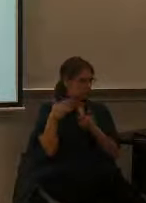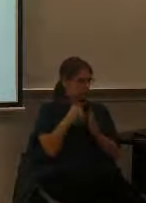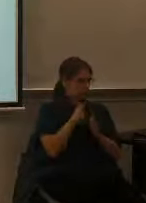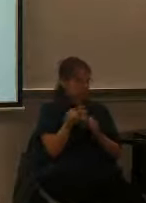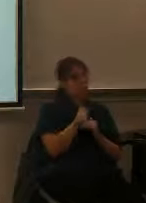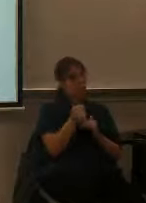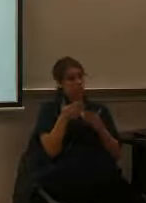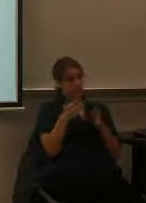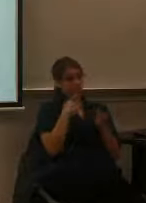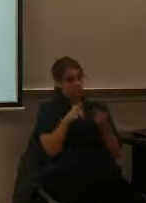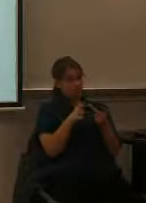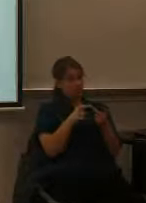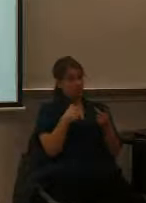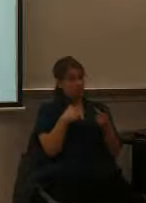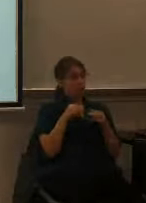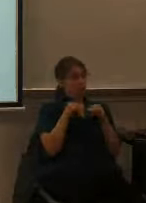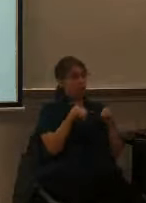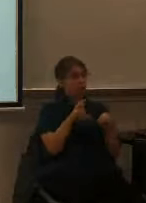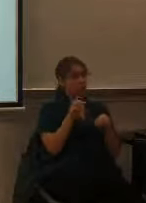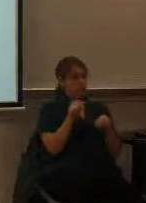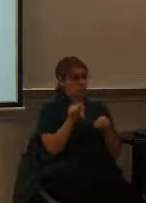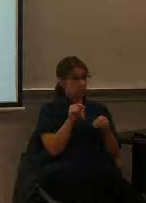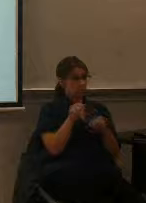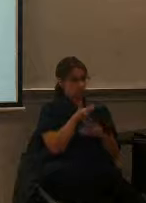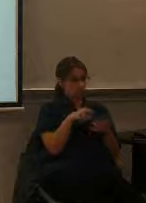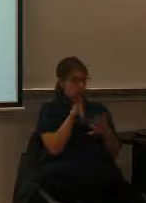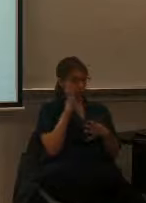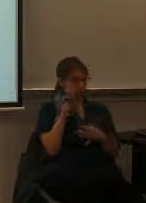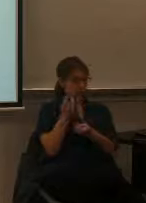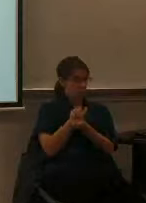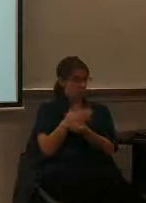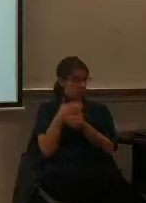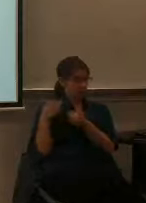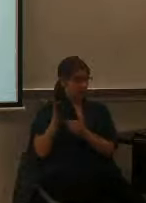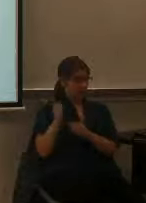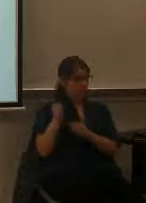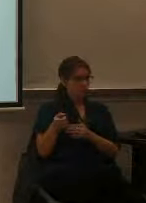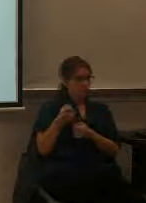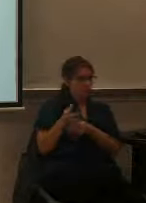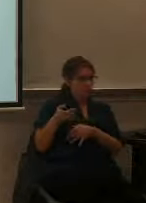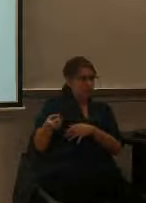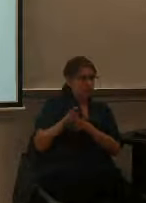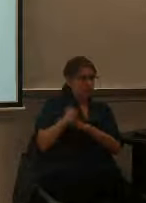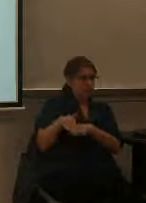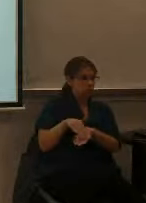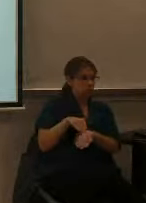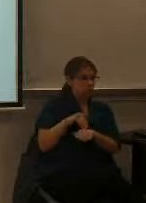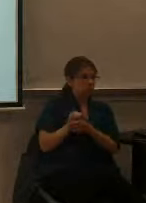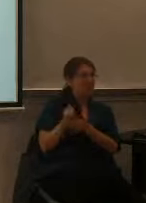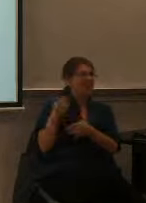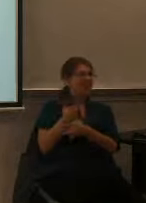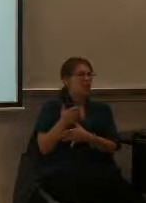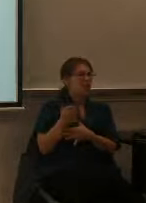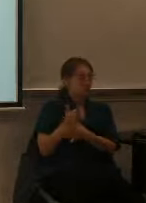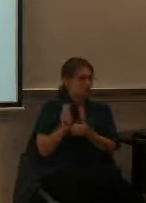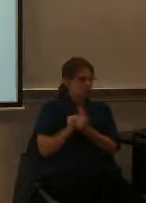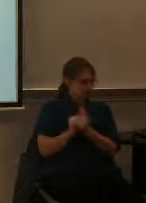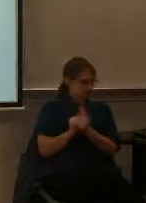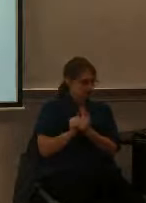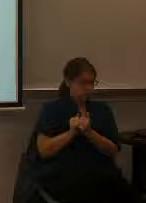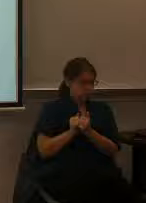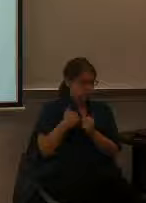be to say, okay, I'm going to put out a compound that's going to poison my neighbor, so it'll slow him down, right? That would be interference competition. So